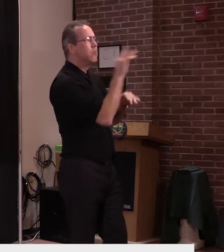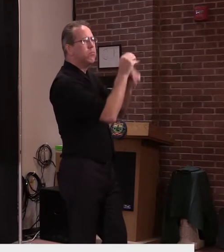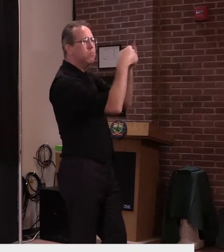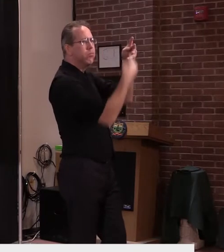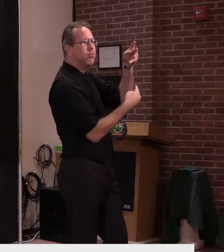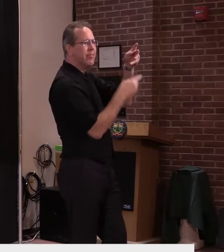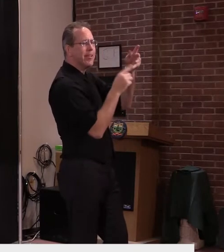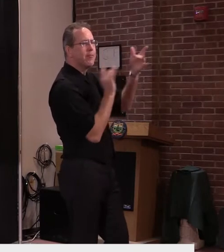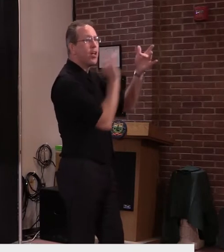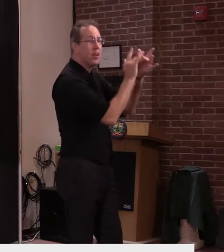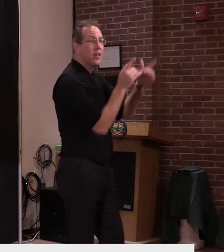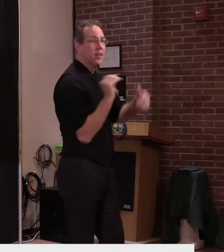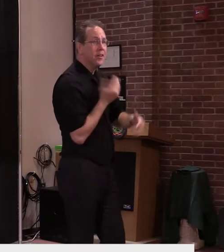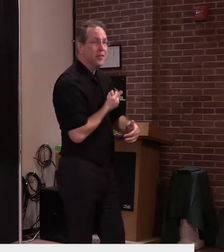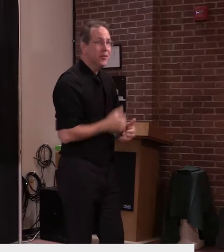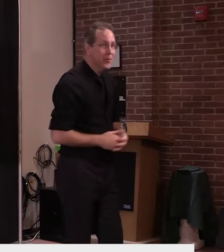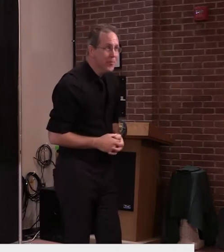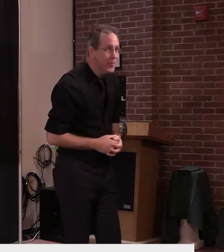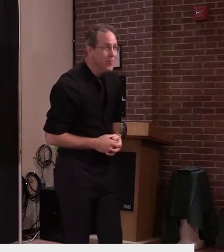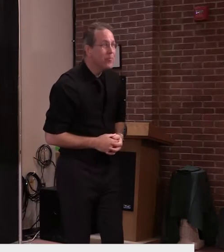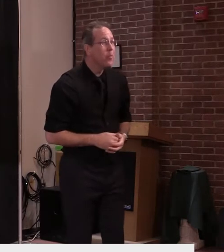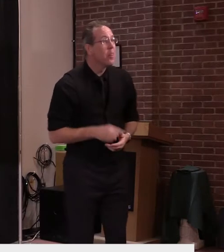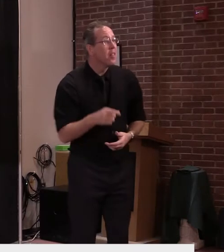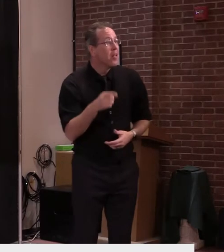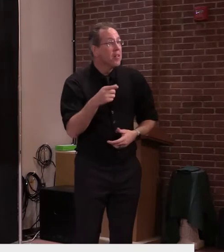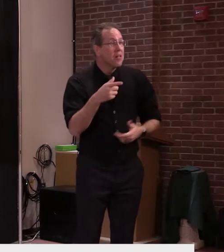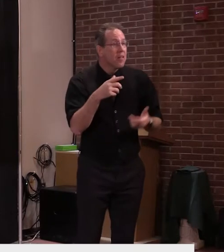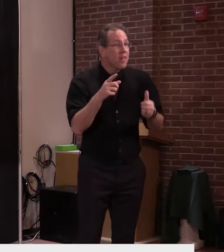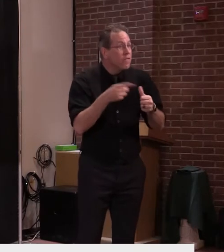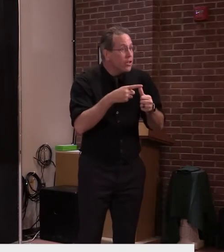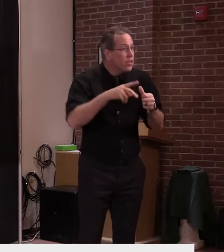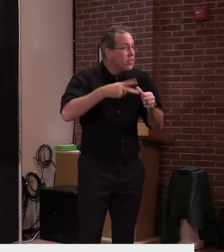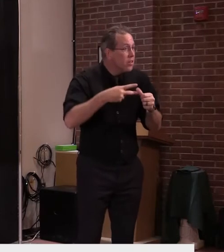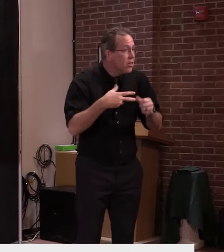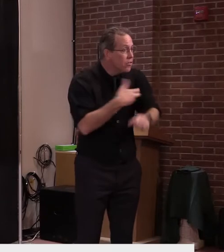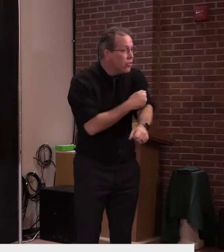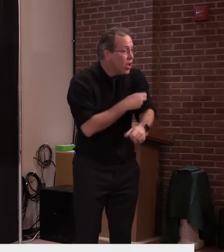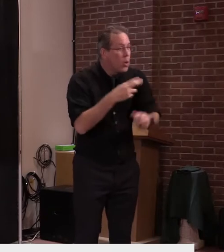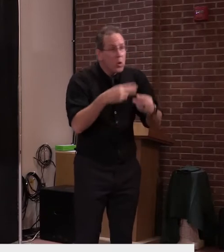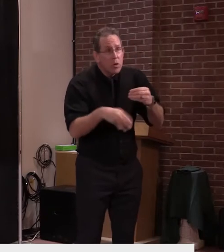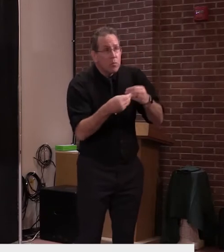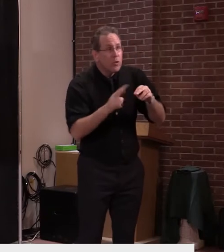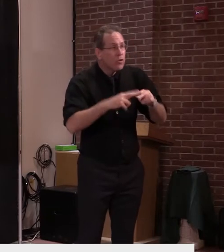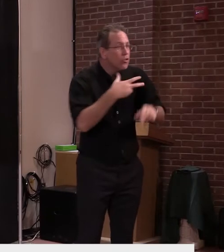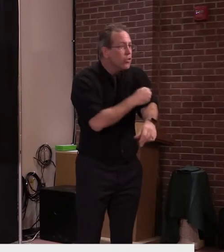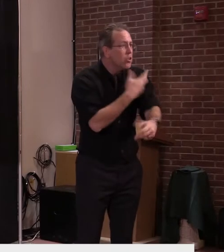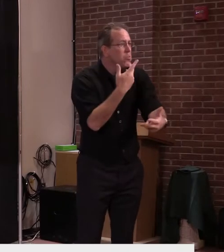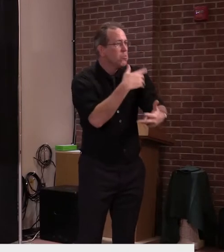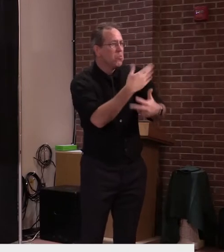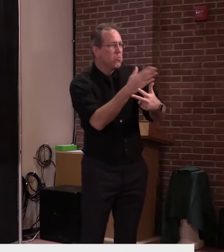a booster, or just get tested, please visit healthvermont.gov or you can